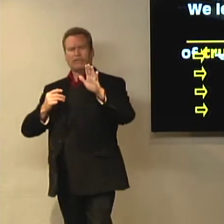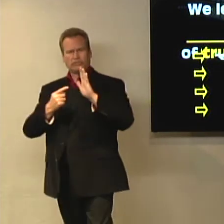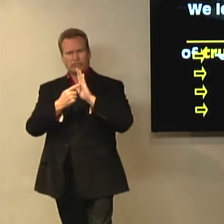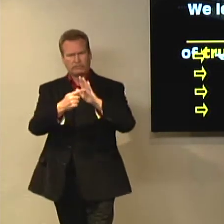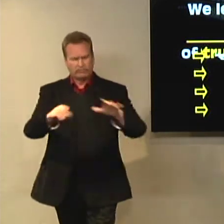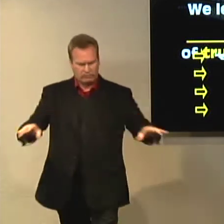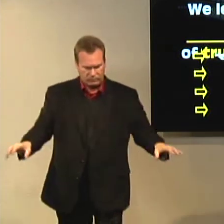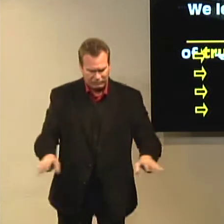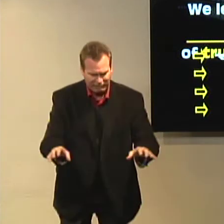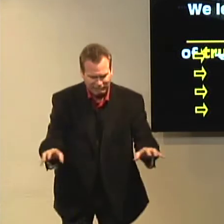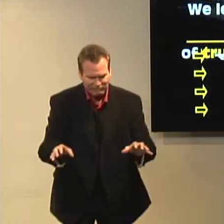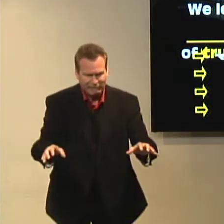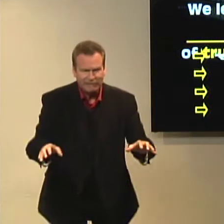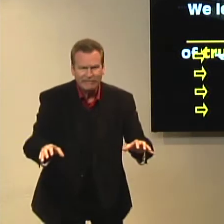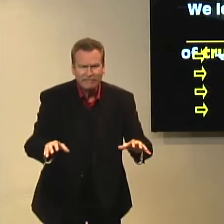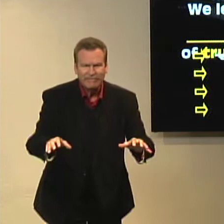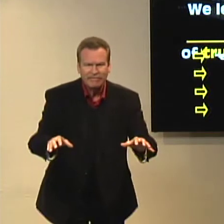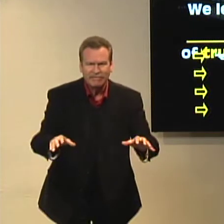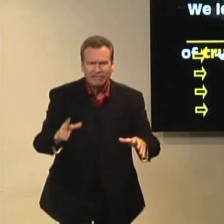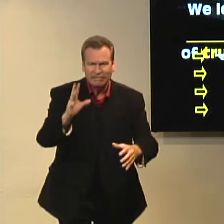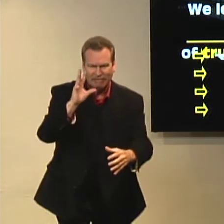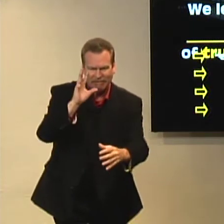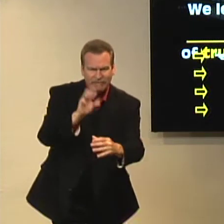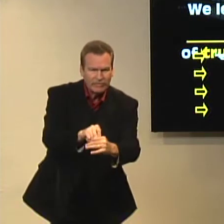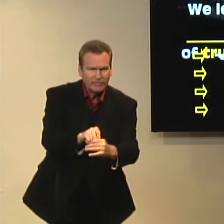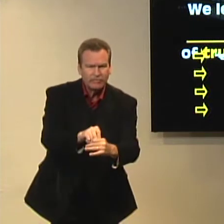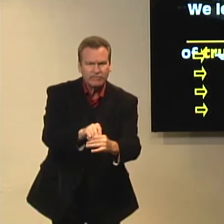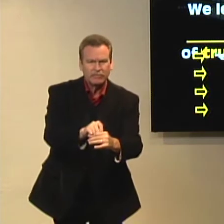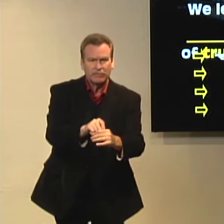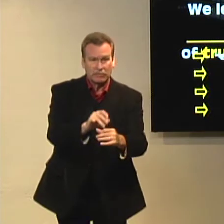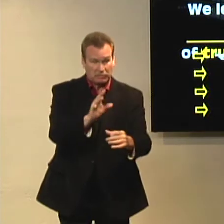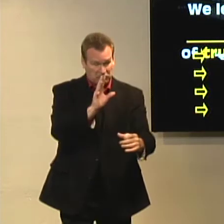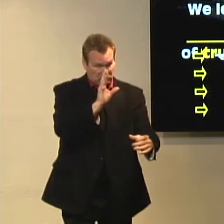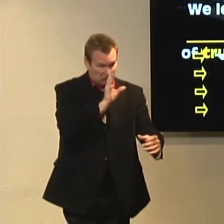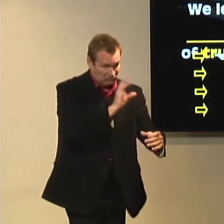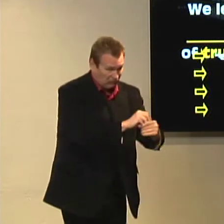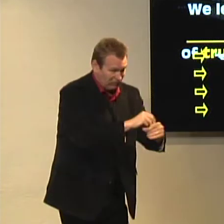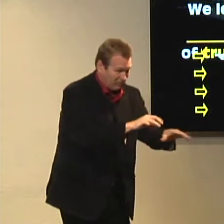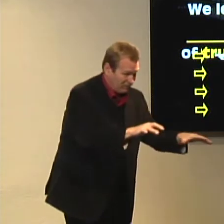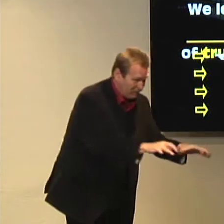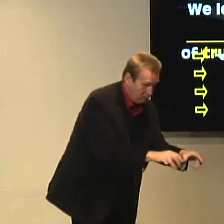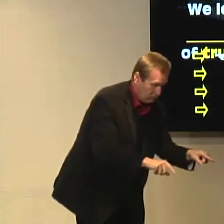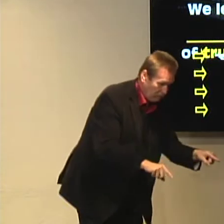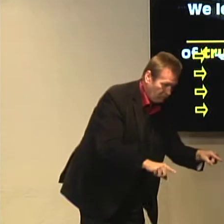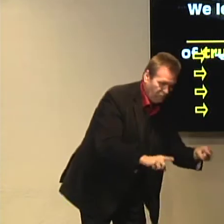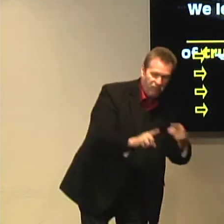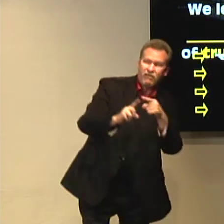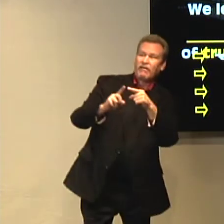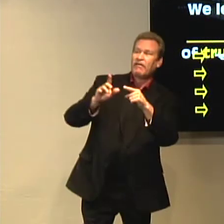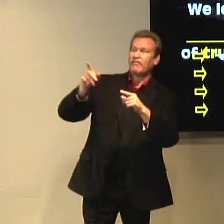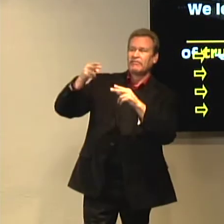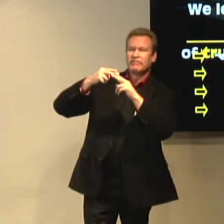smarts, but it has to be shown. It has to be lived out. There has to be something involved. You have to get involved